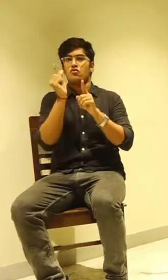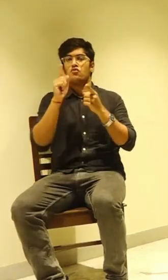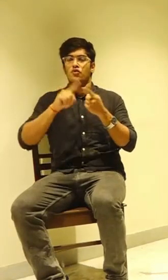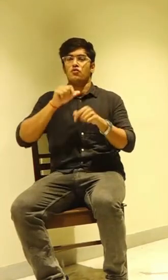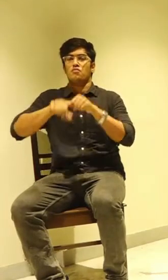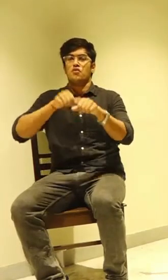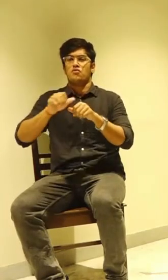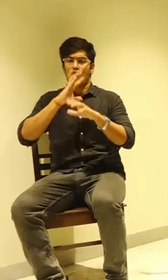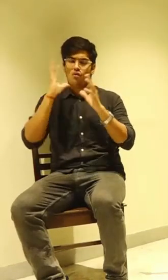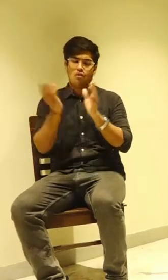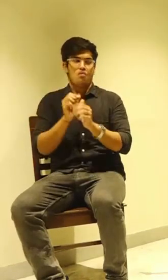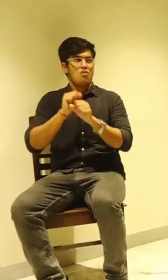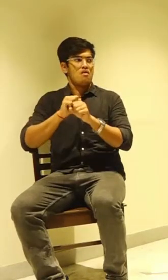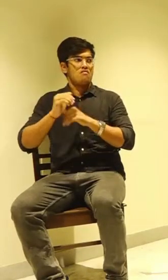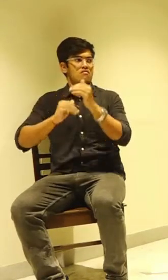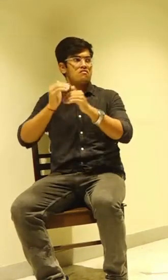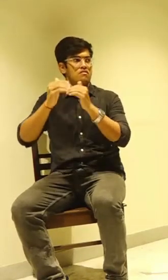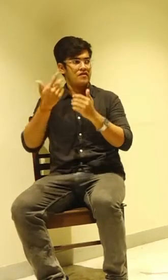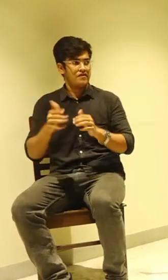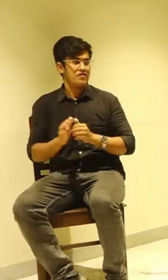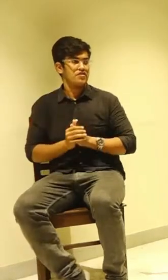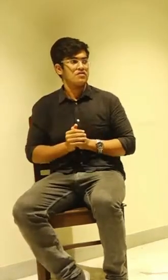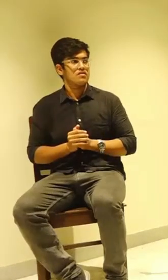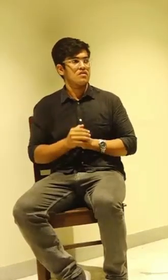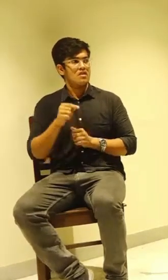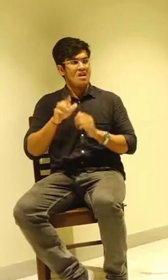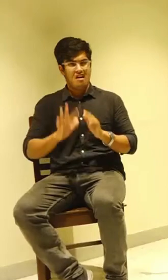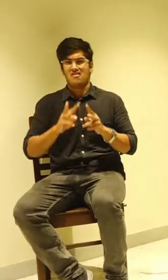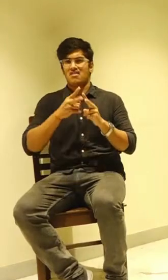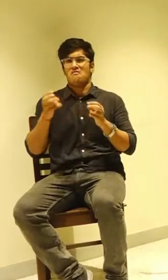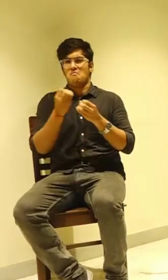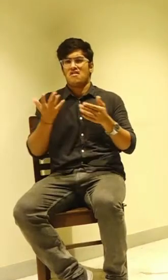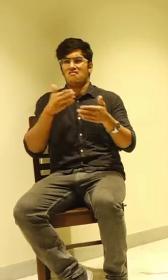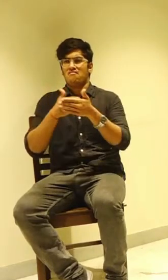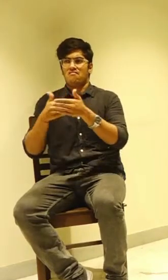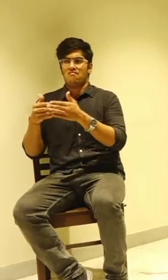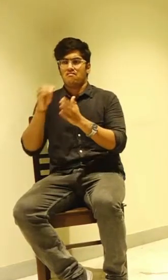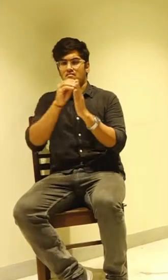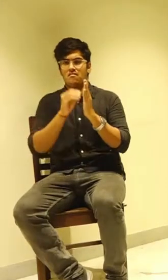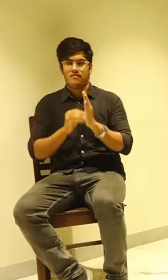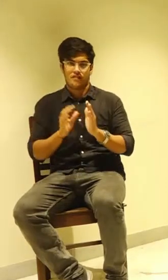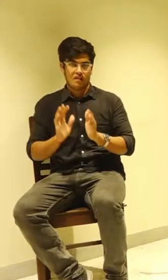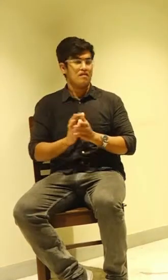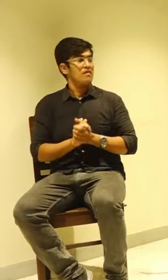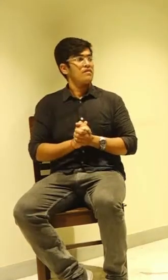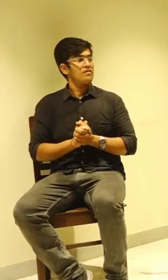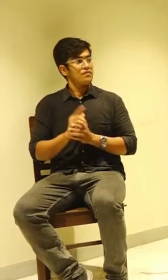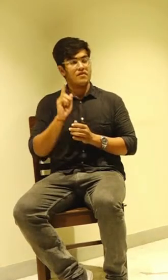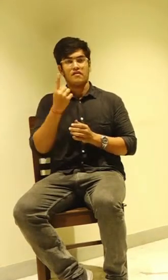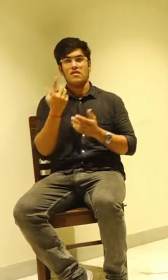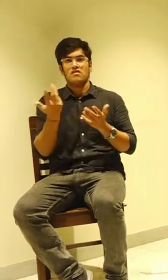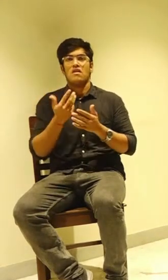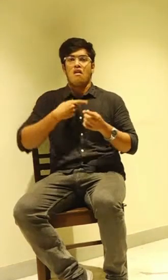possible. And there were basically several concerns before them. The first was, how do we